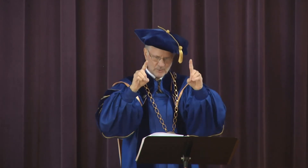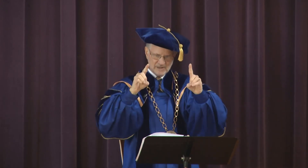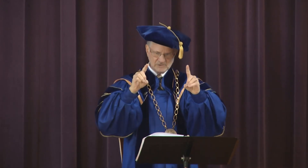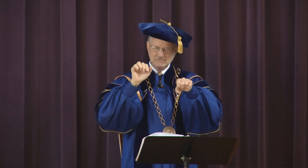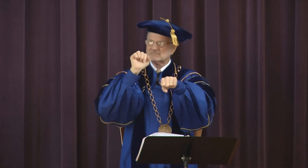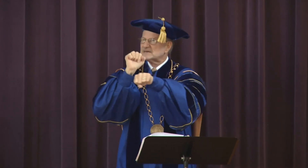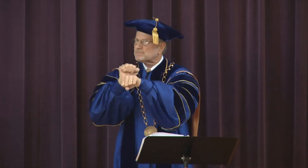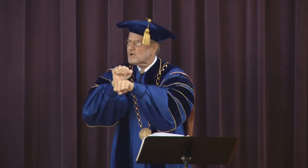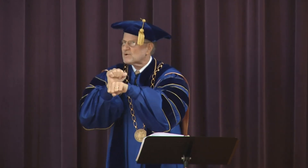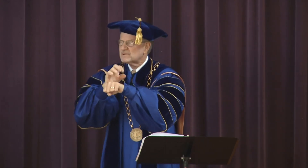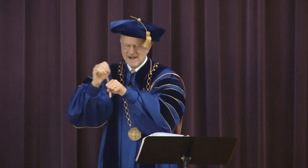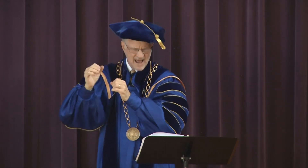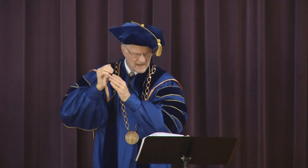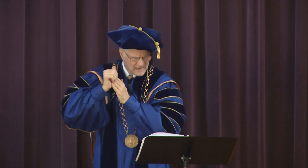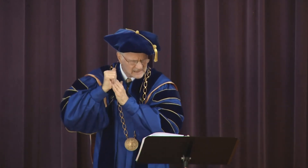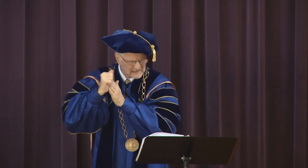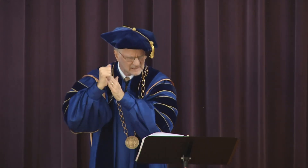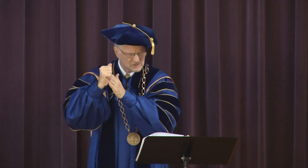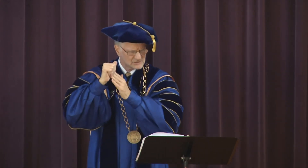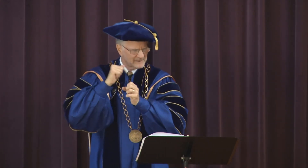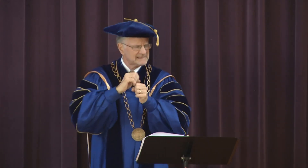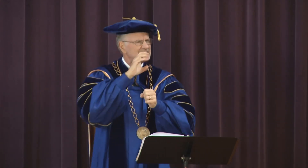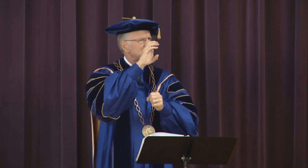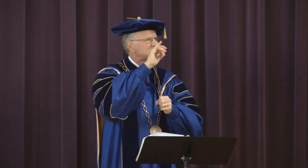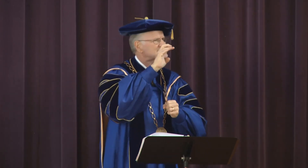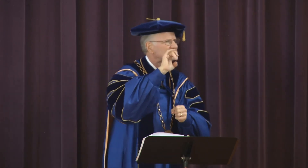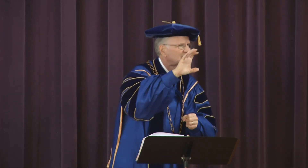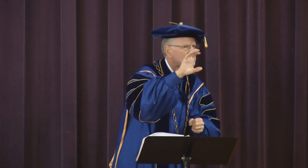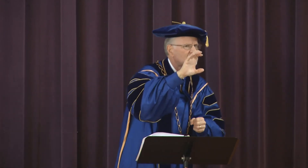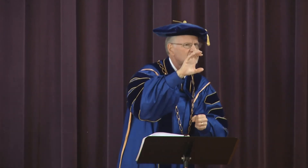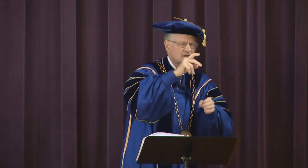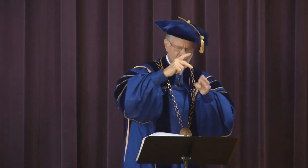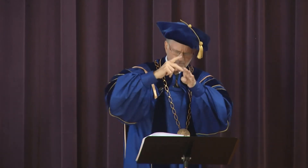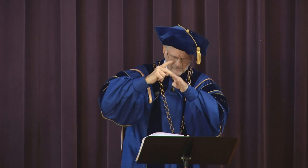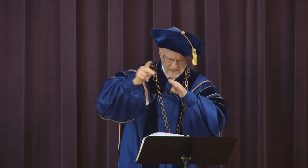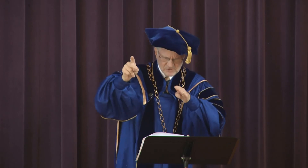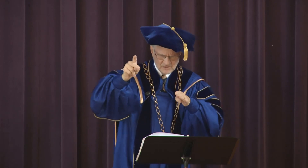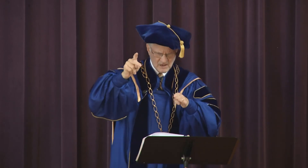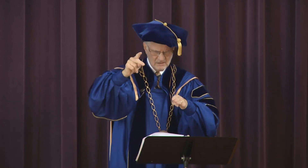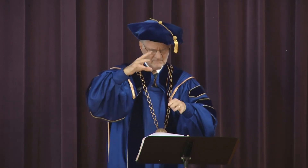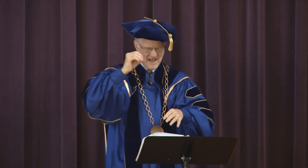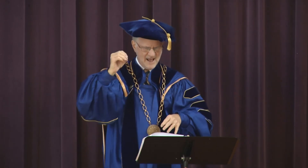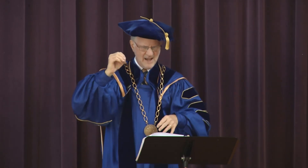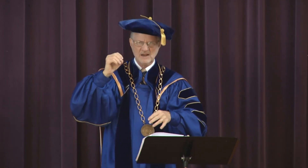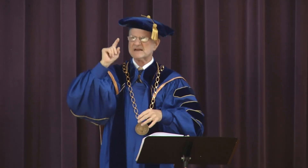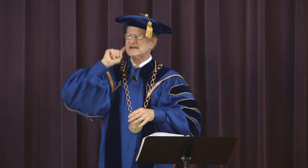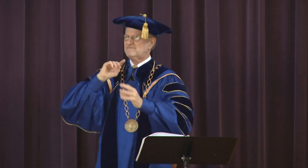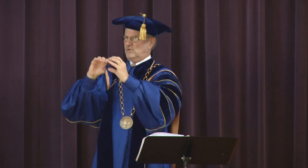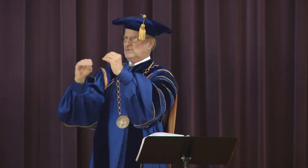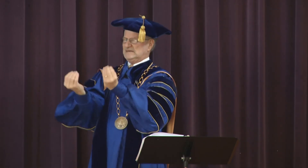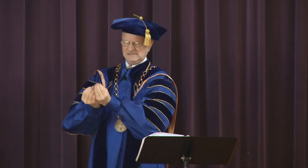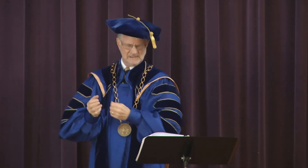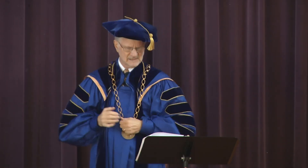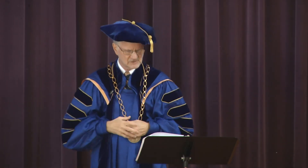on the civic, professional, and deaf organizations. You've become leaders in each of these areas.